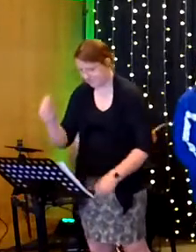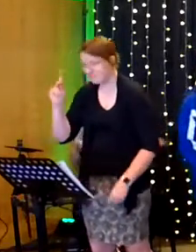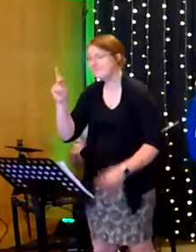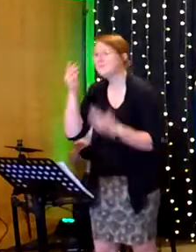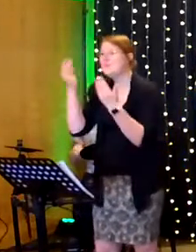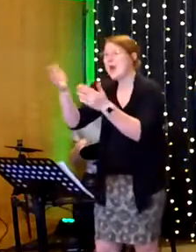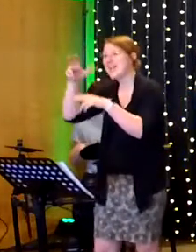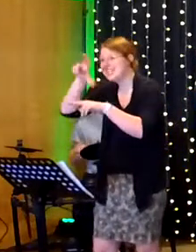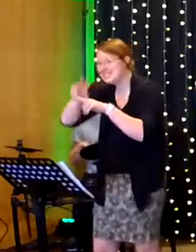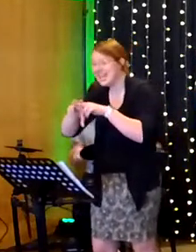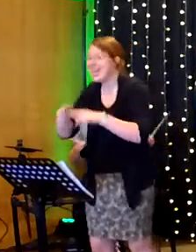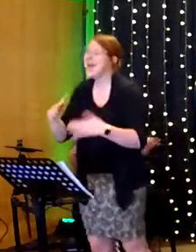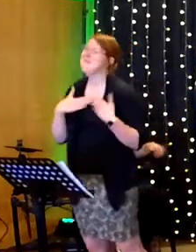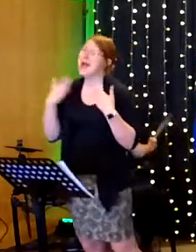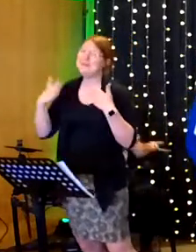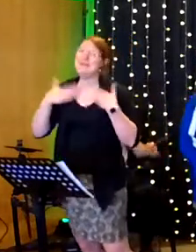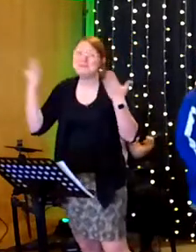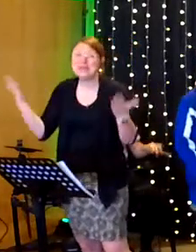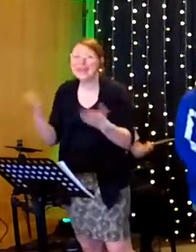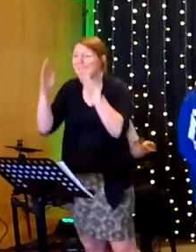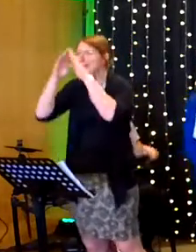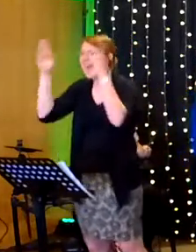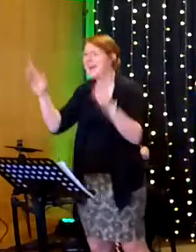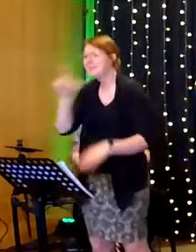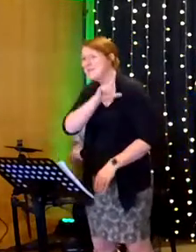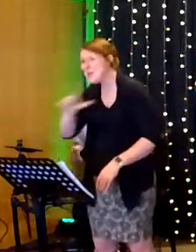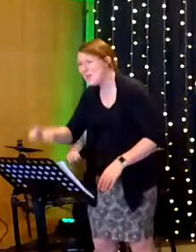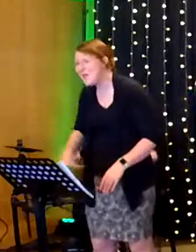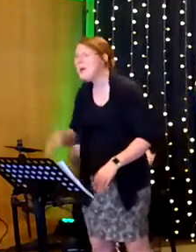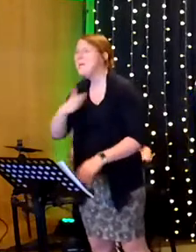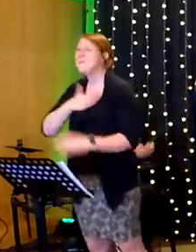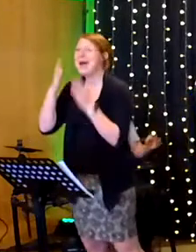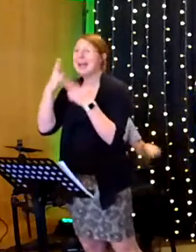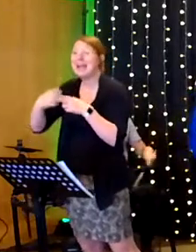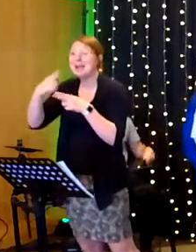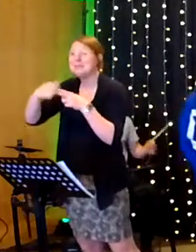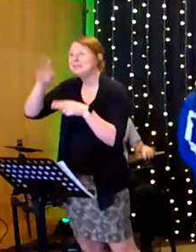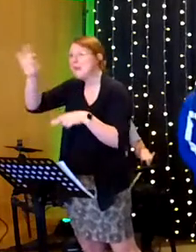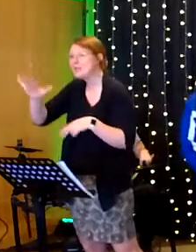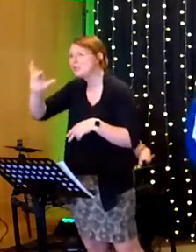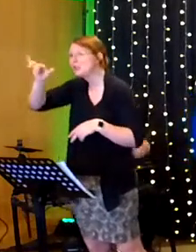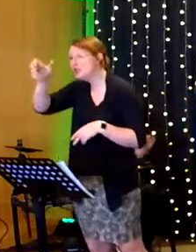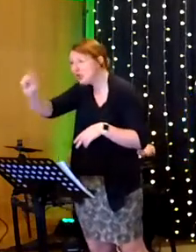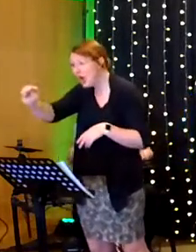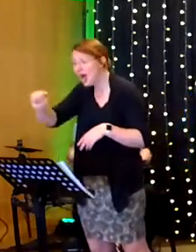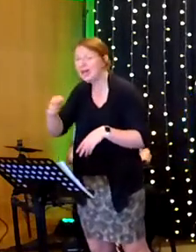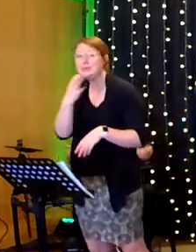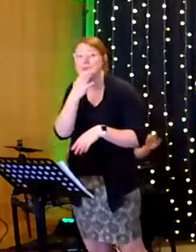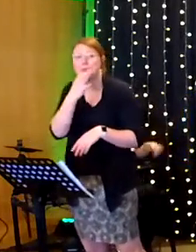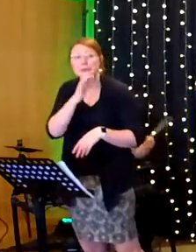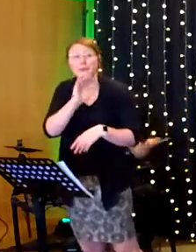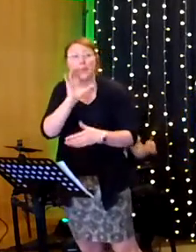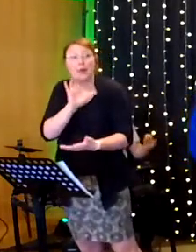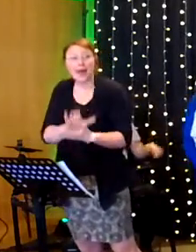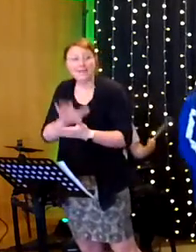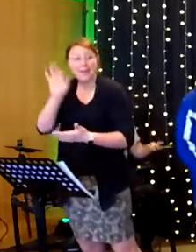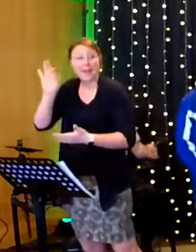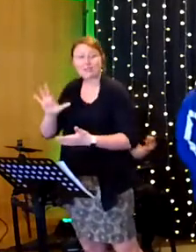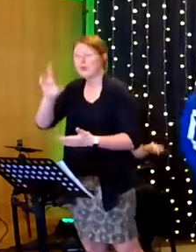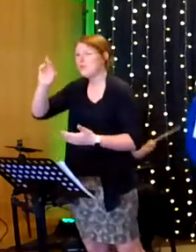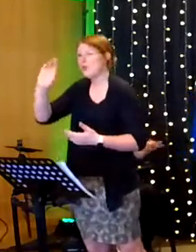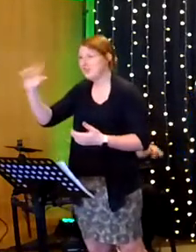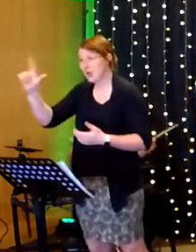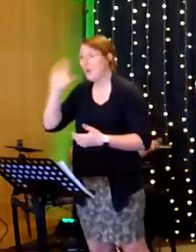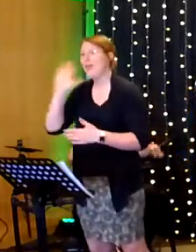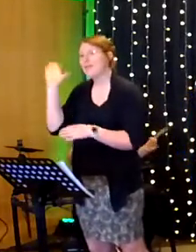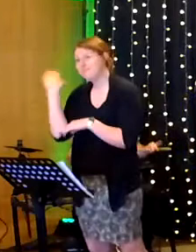Good to be in the house of the Lord with you all. My name is Pastor John. Pastor Rachel's going to be bringing the message in a little bit. Pastor Kevin's making all the